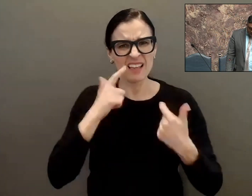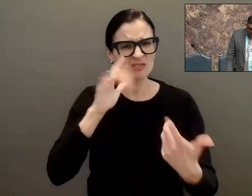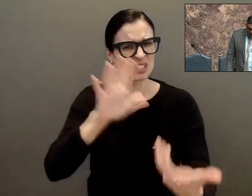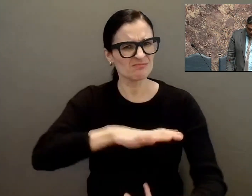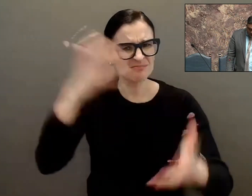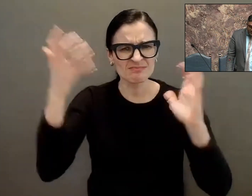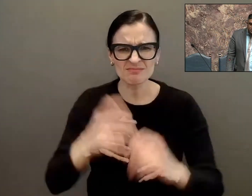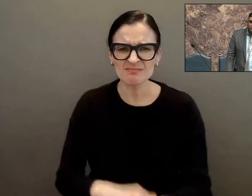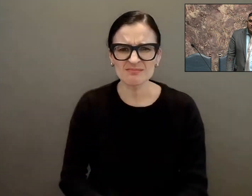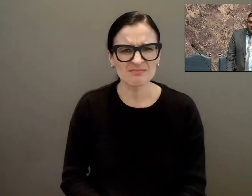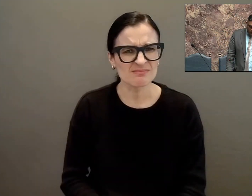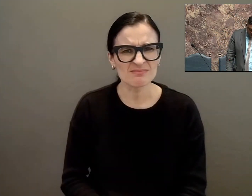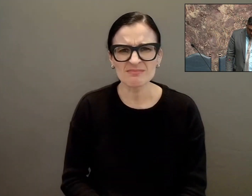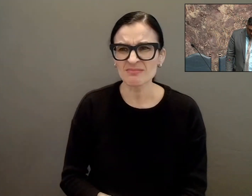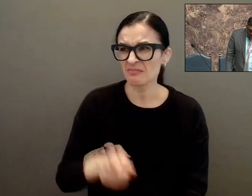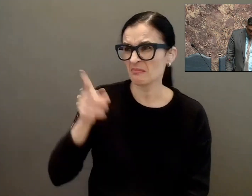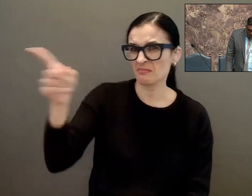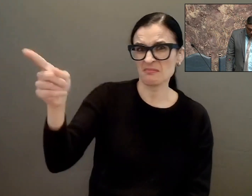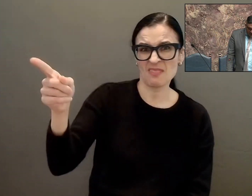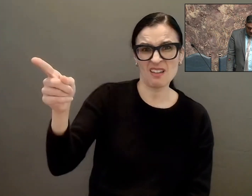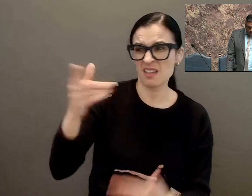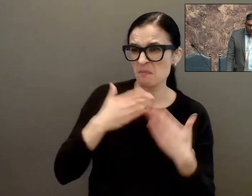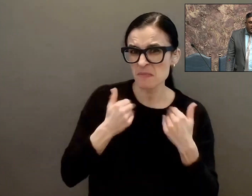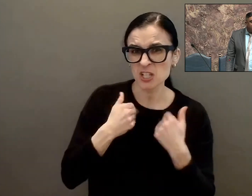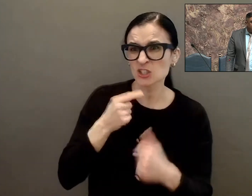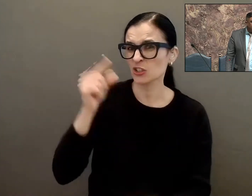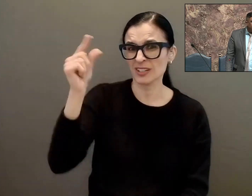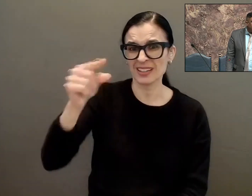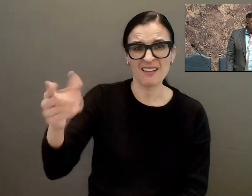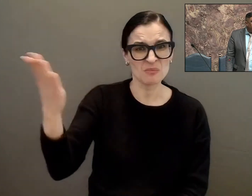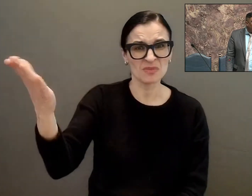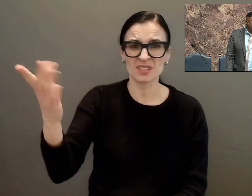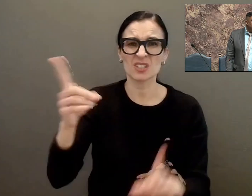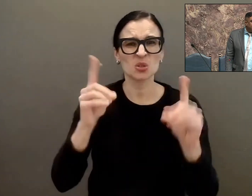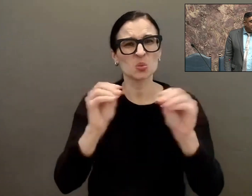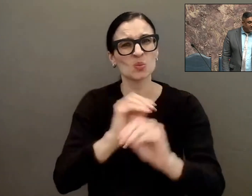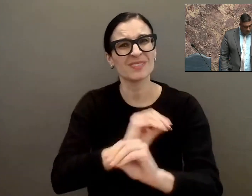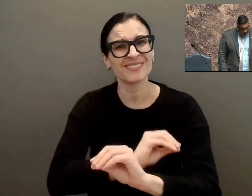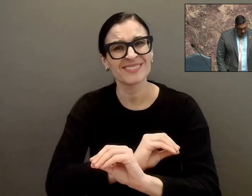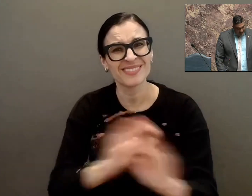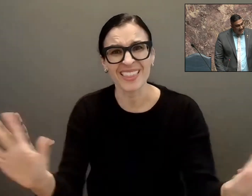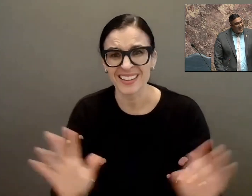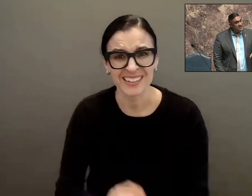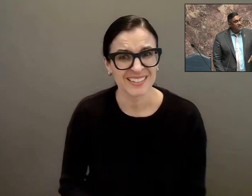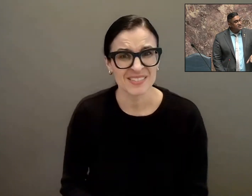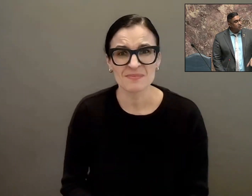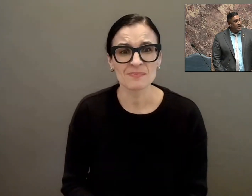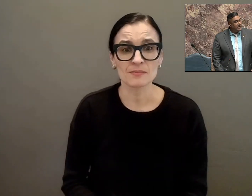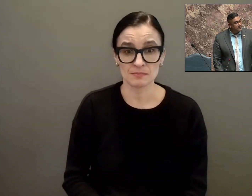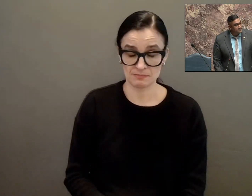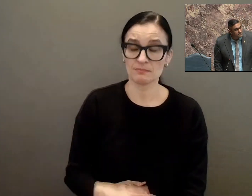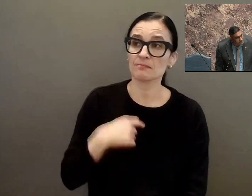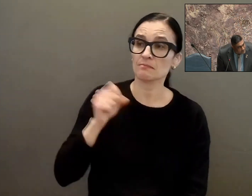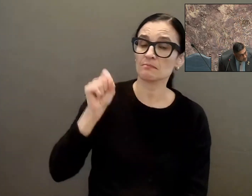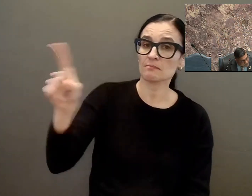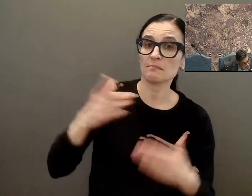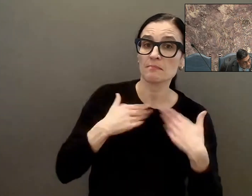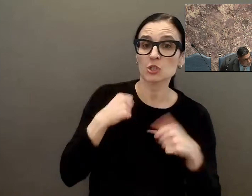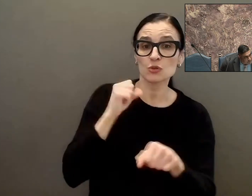Mr. Speaker, to the Minister of Labour, will she do the right thing and appoint a mediator and end this strike?